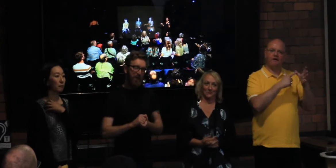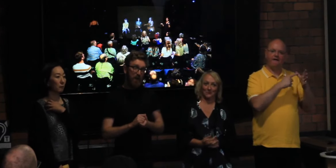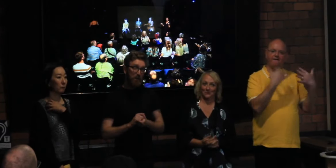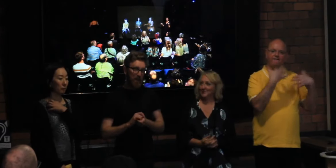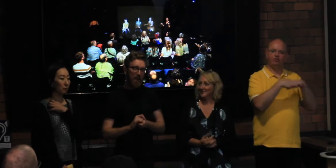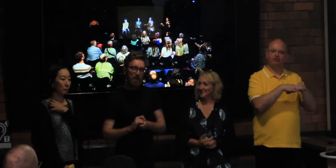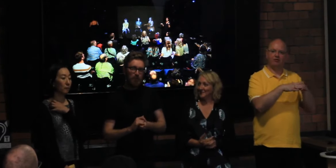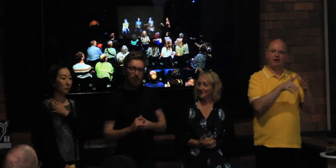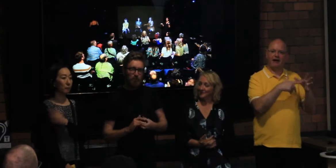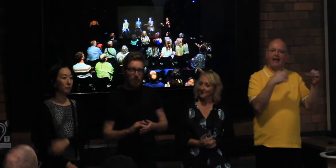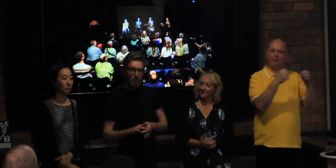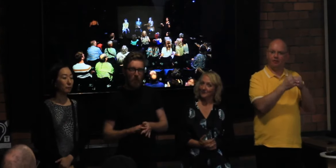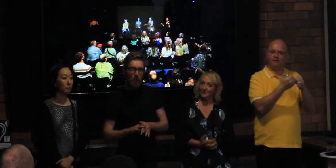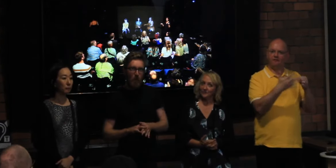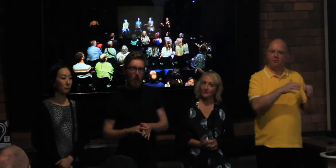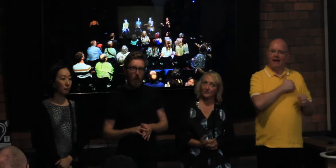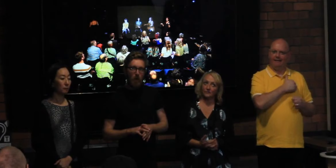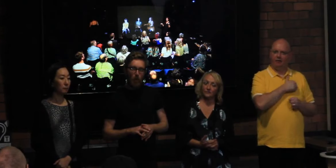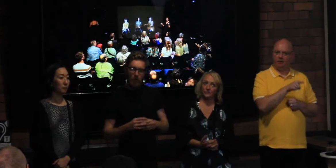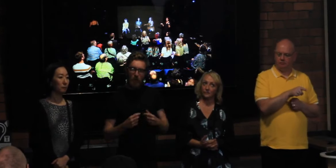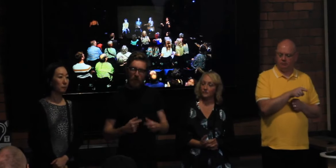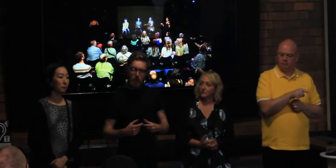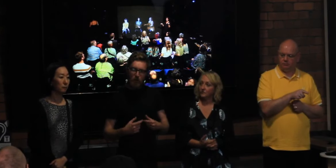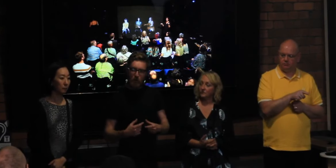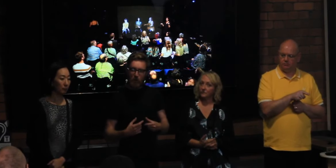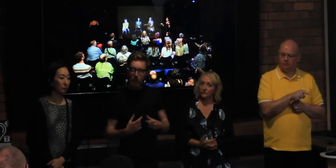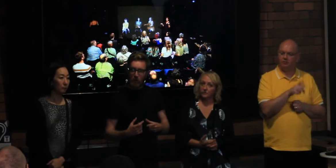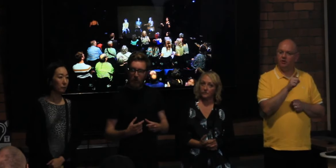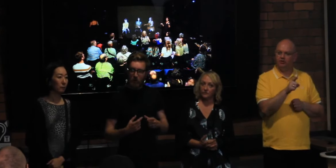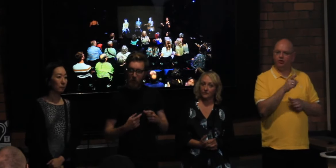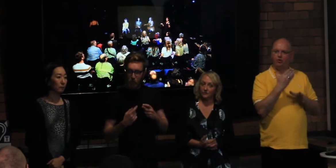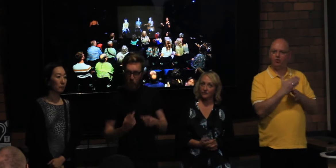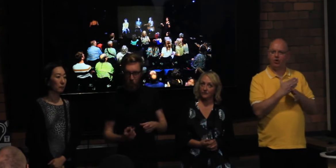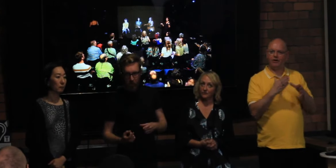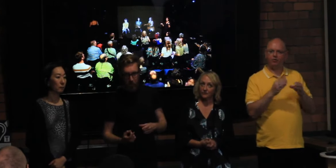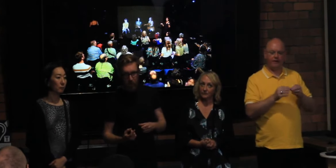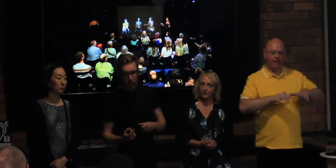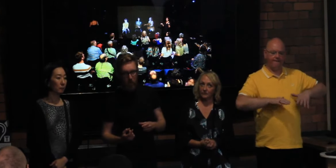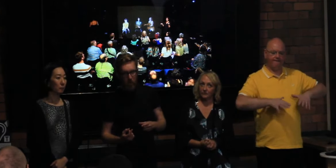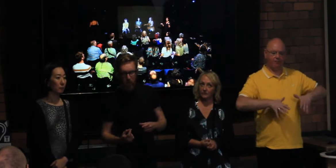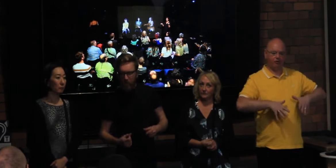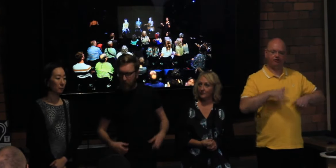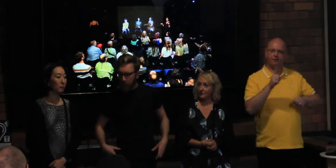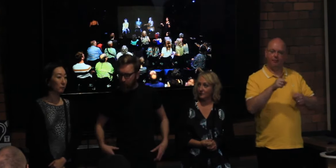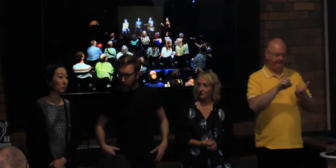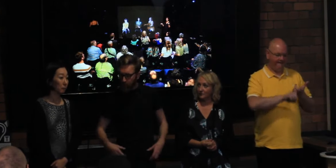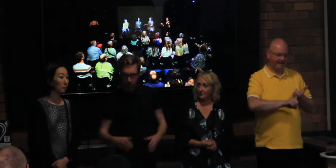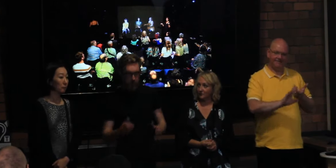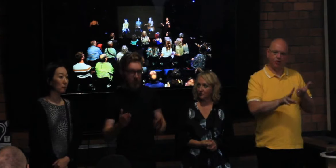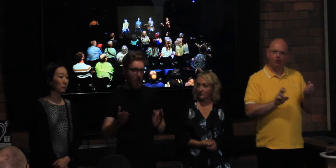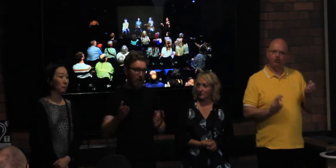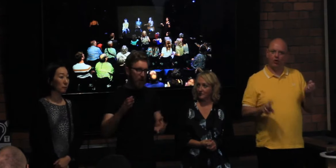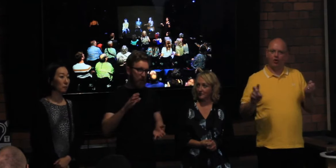VibraFusionLab in Canada. And one of the challenges when you're working with vibration and your touring work is that the belts